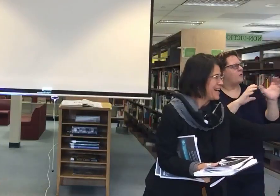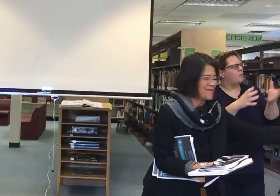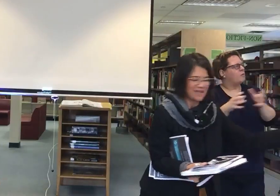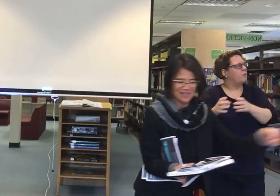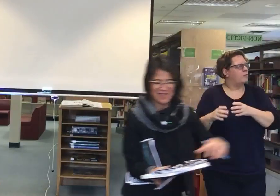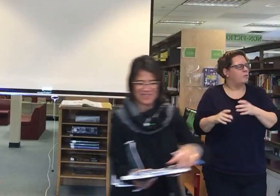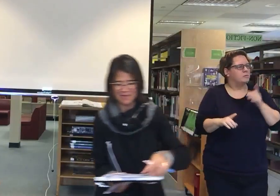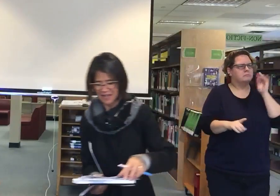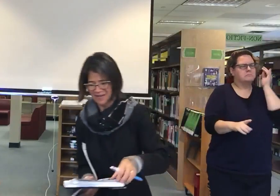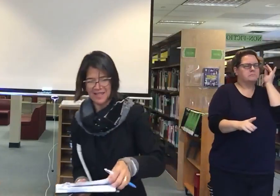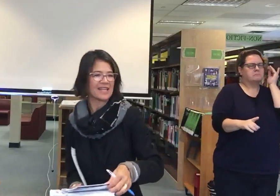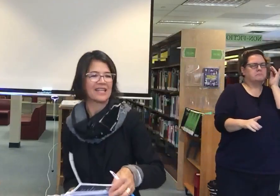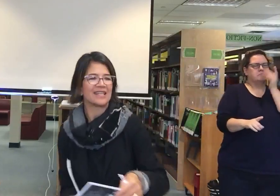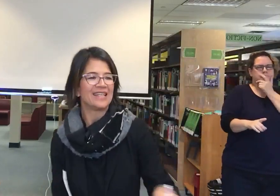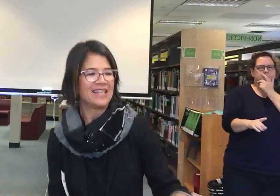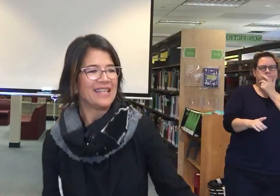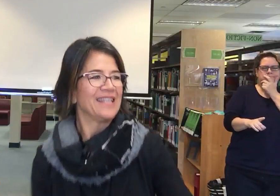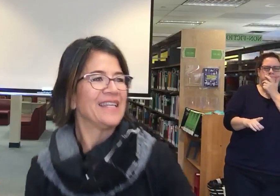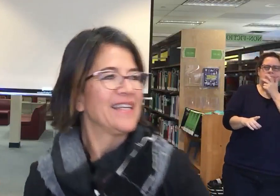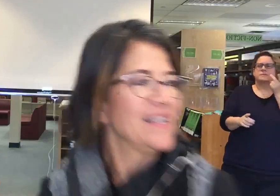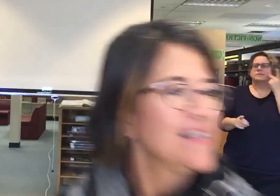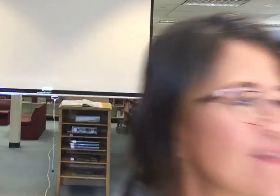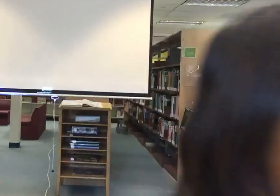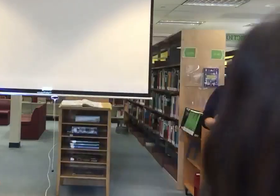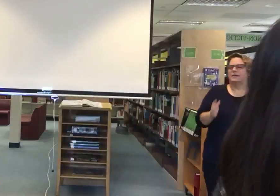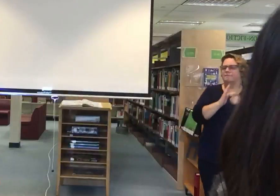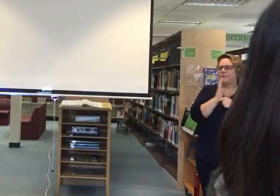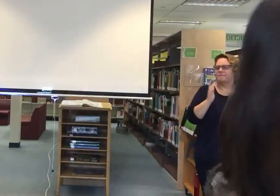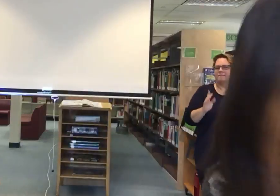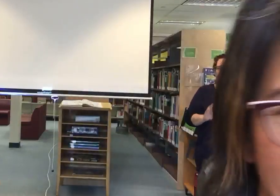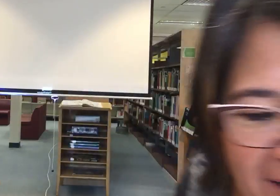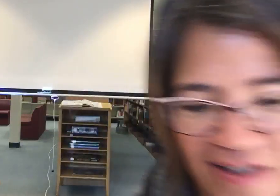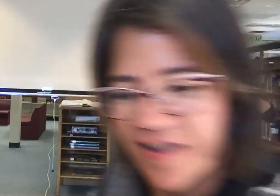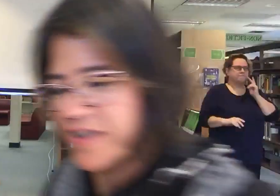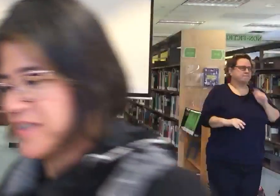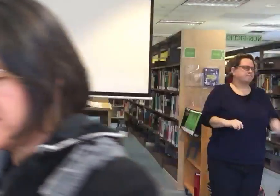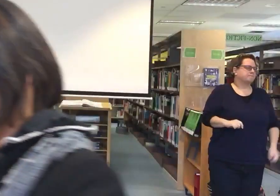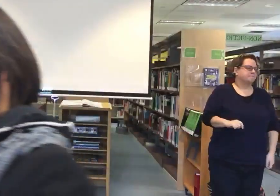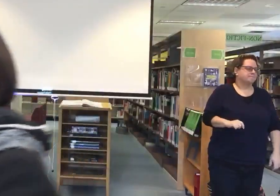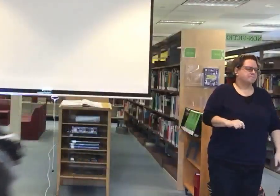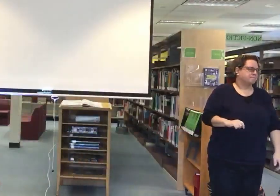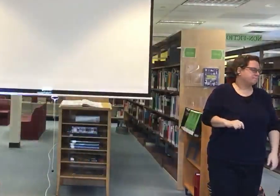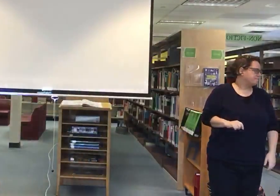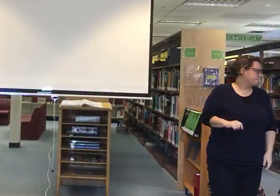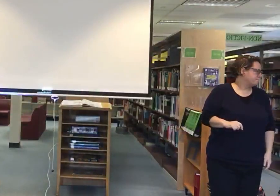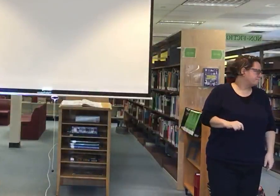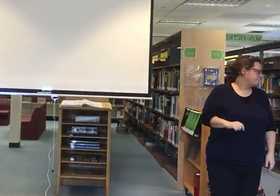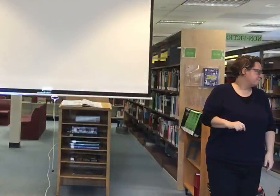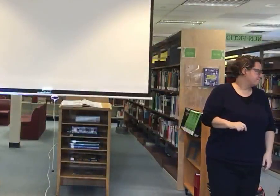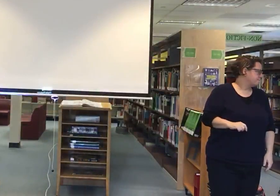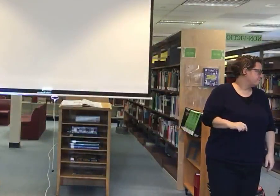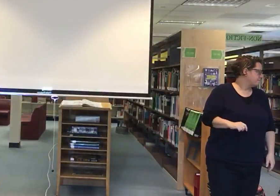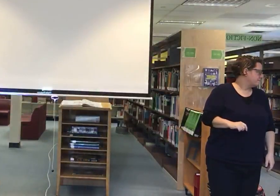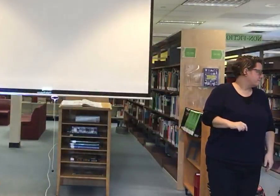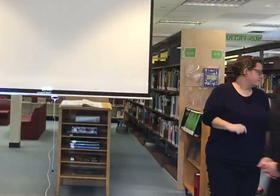this. I'm not sure if there's going to be enough, I think. Yeah. Maybe a group here.